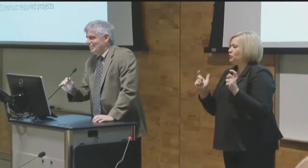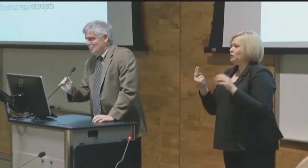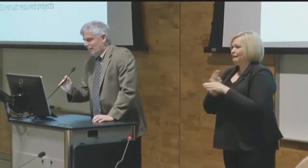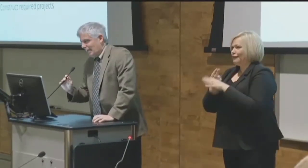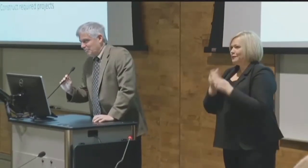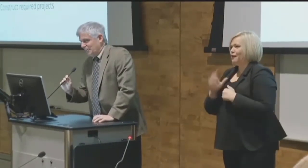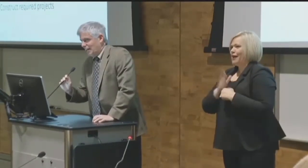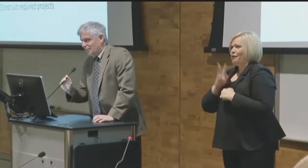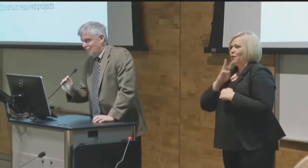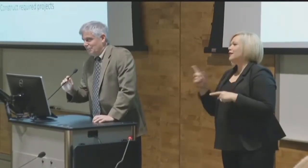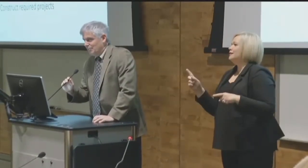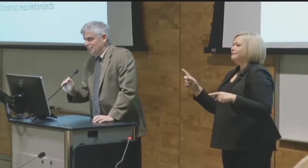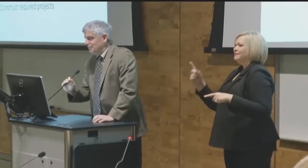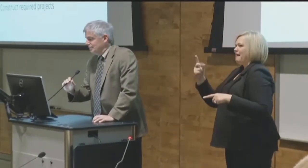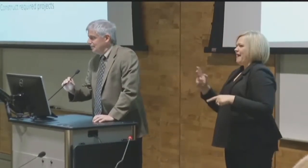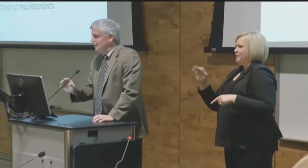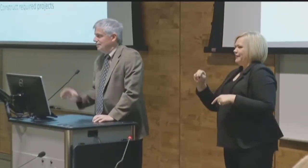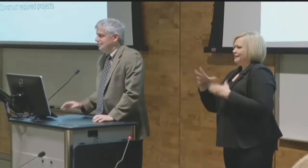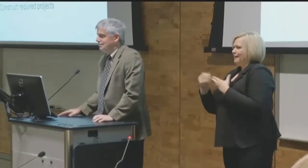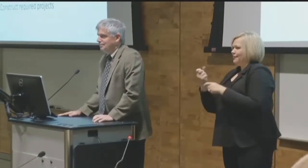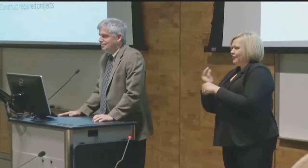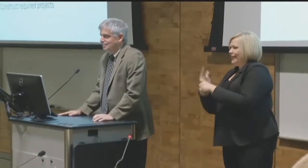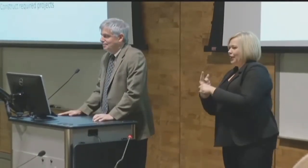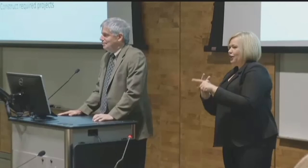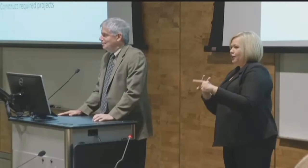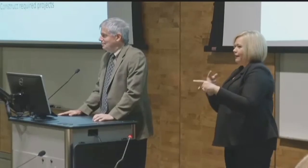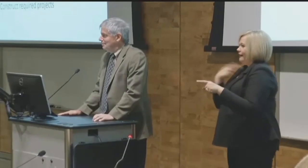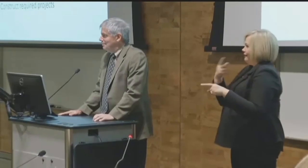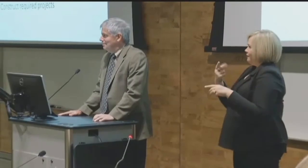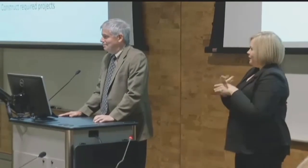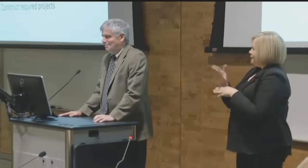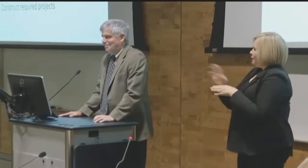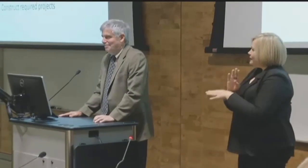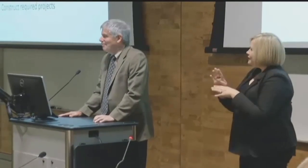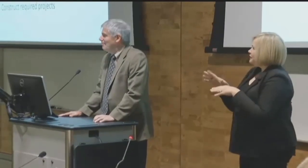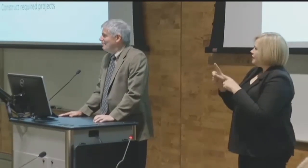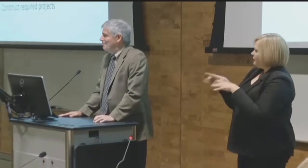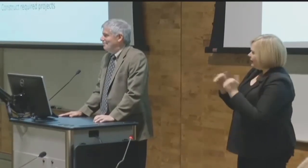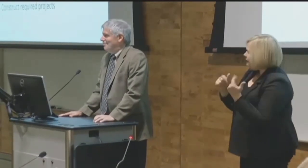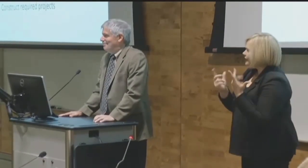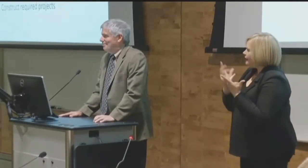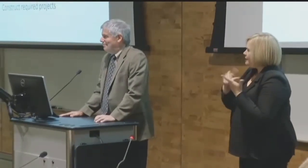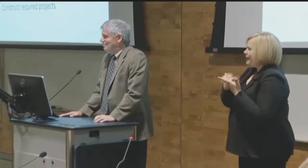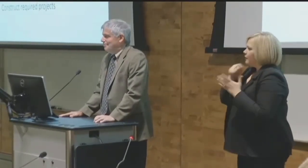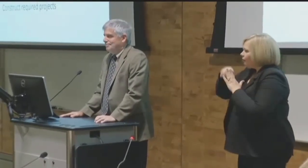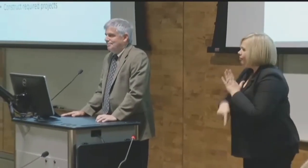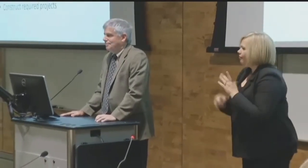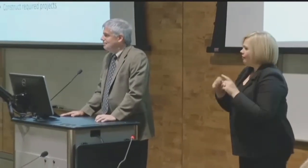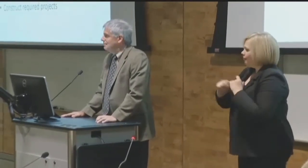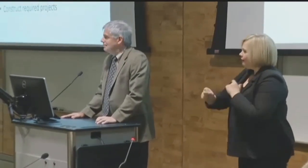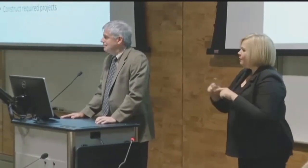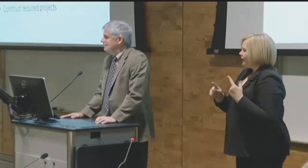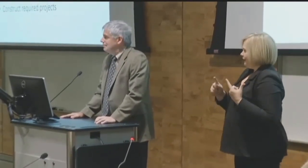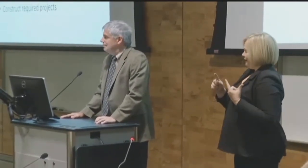There's a... It's about $500,000 a year. Right, there's some egregiousness in their leaving and what they knew and when they knew. I mean, like, I don't want to get into that, but I think it would be great